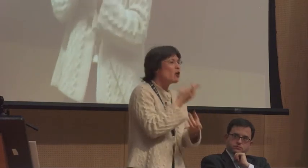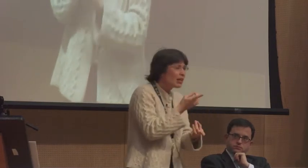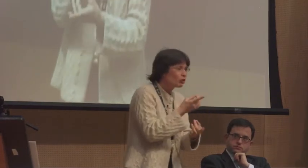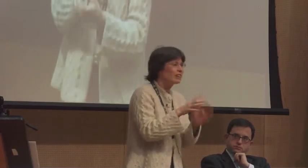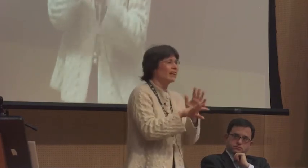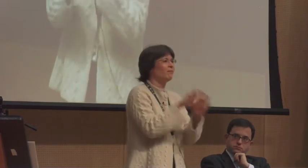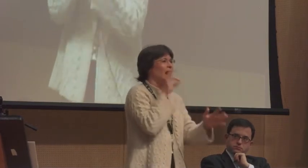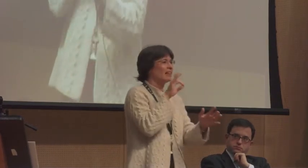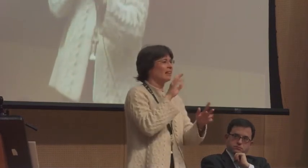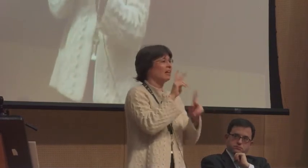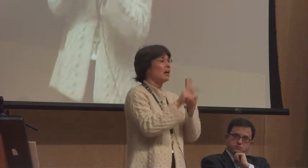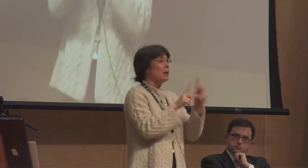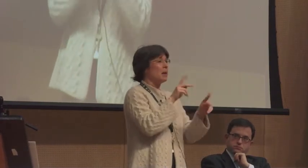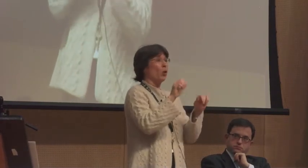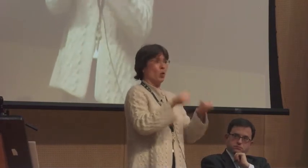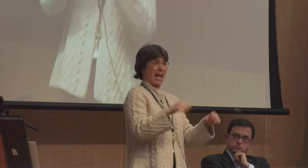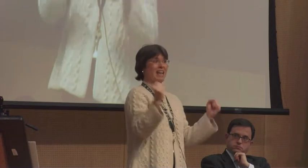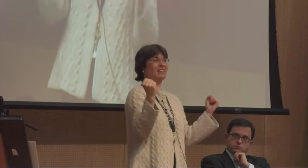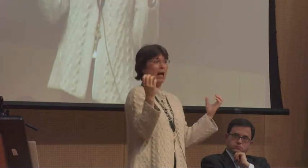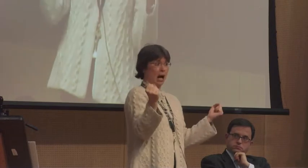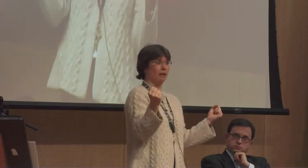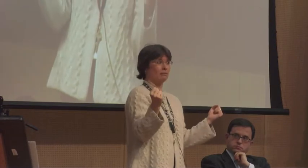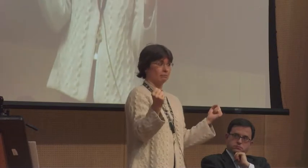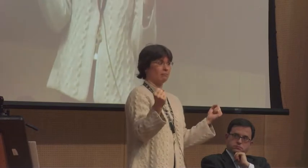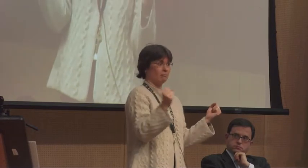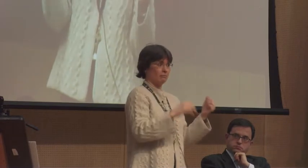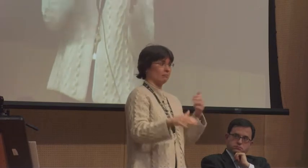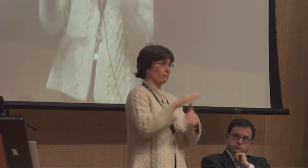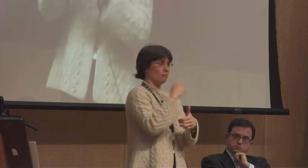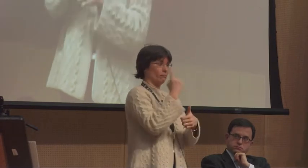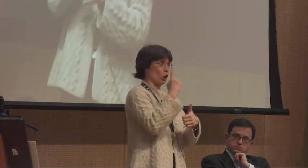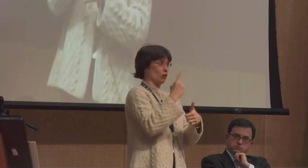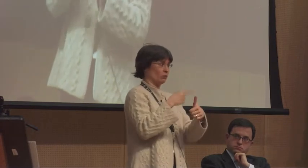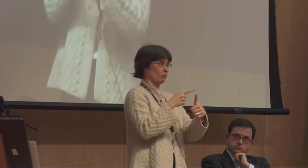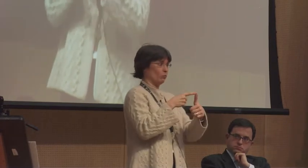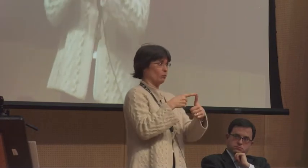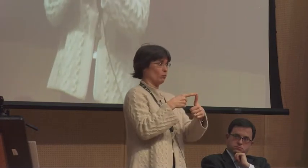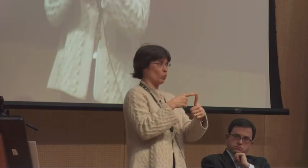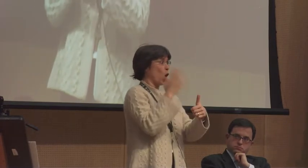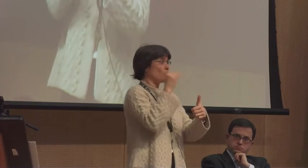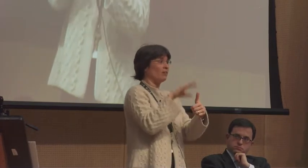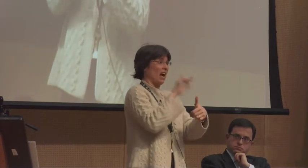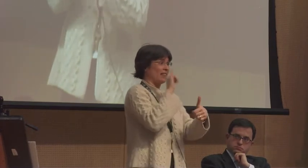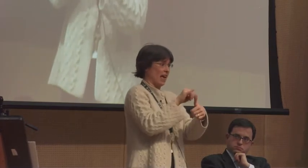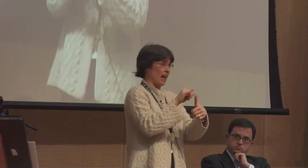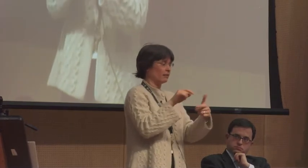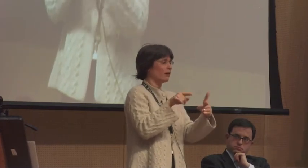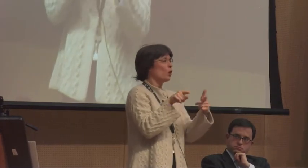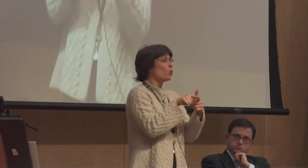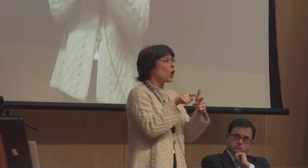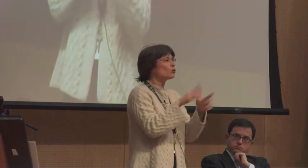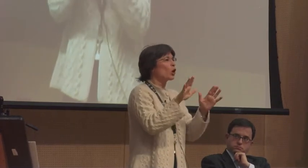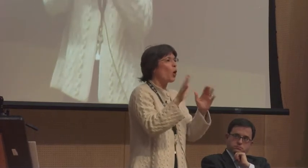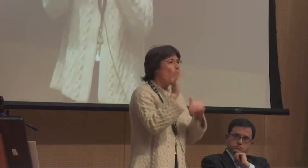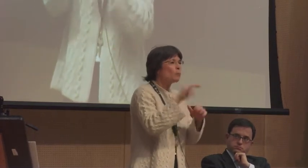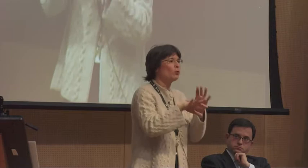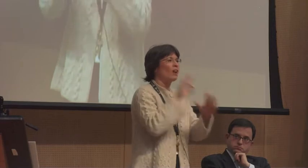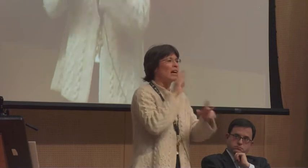very interested in finding people who can sign. First, we hope to find that. We also hope to find